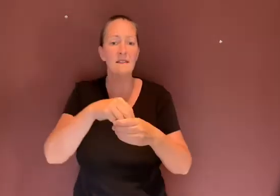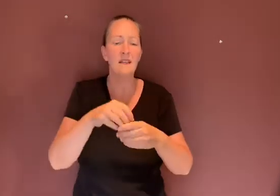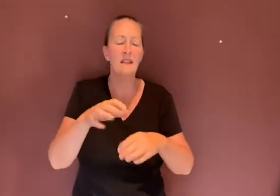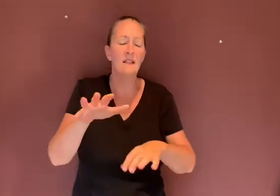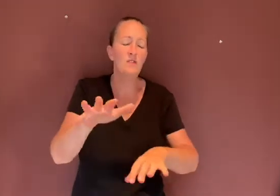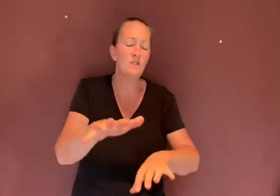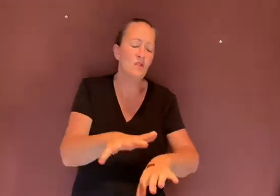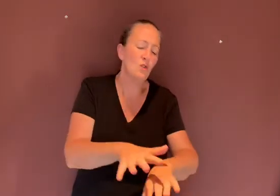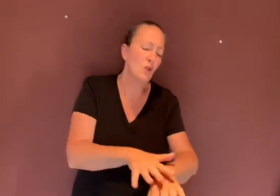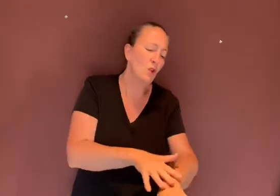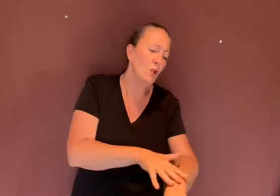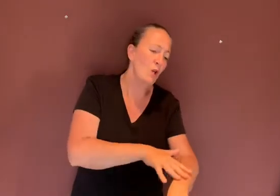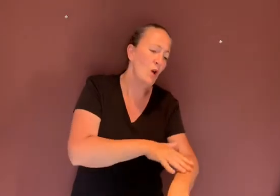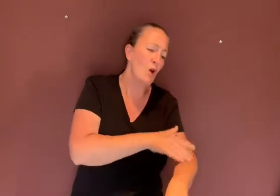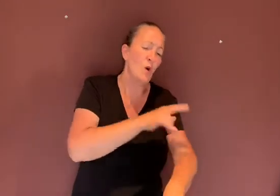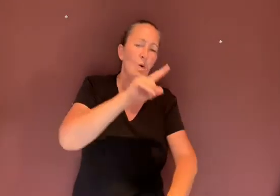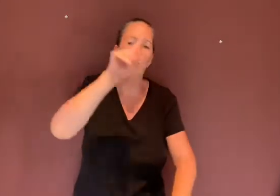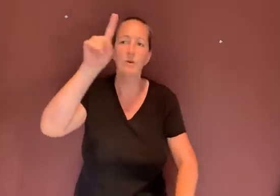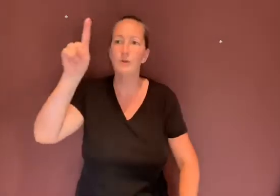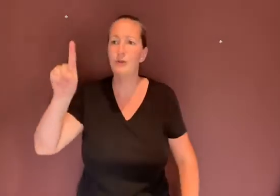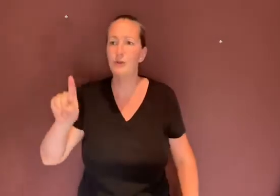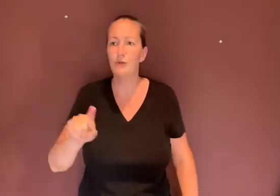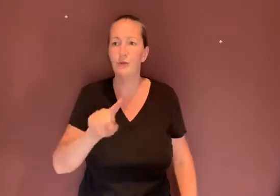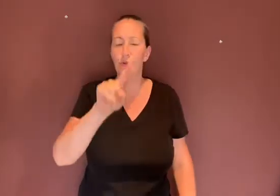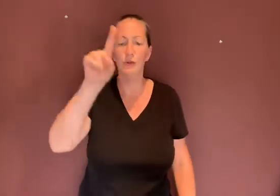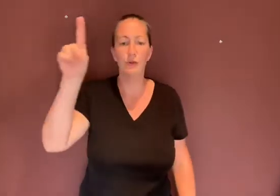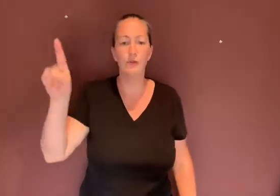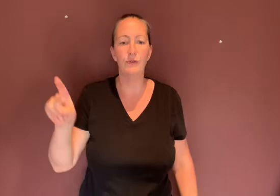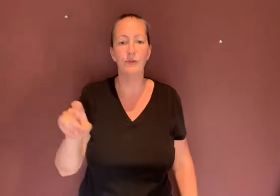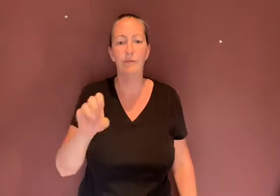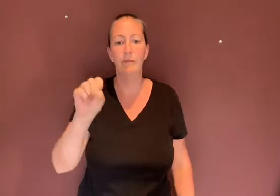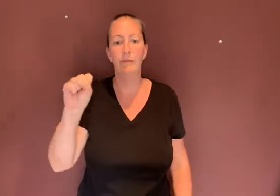in slow circles.